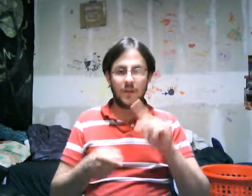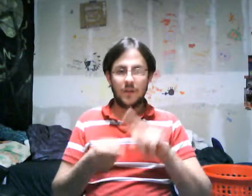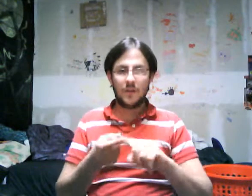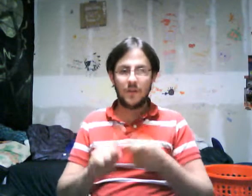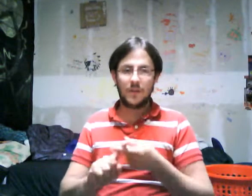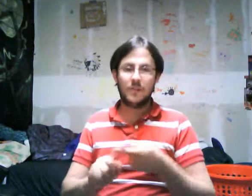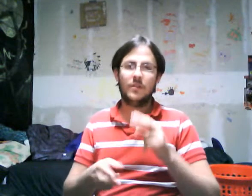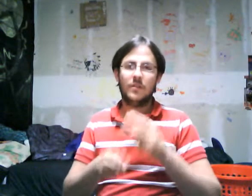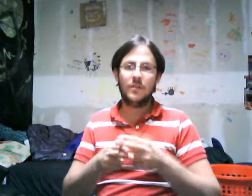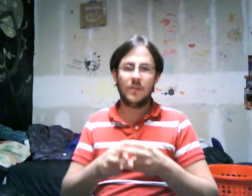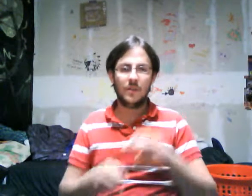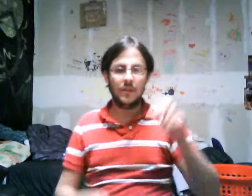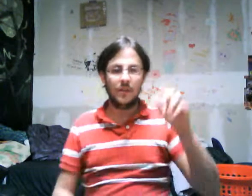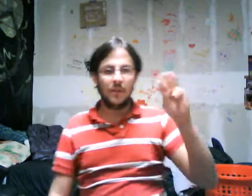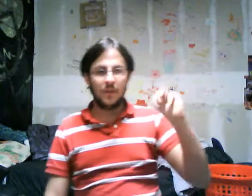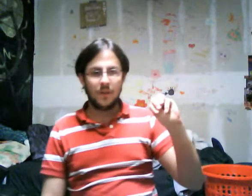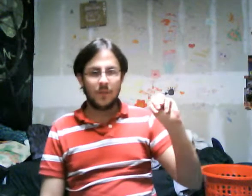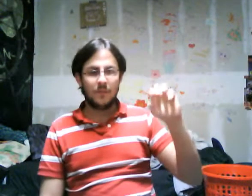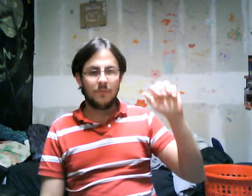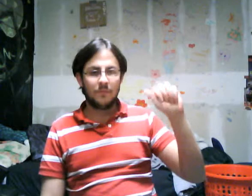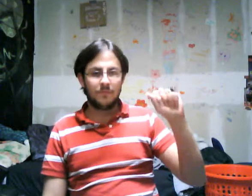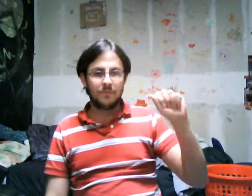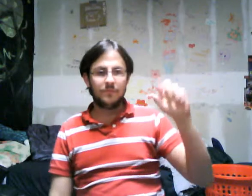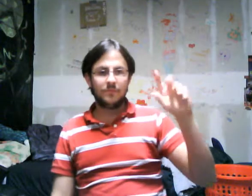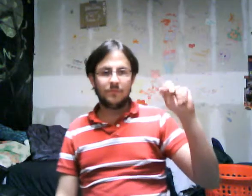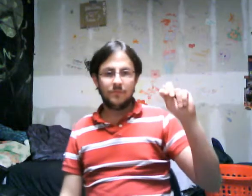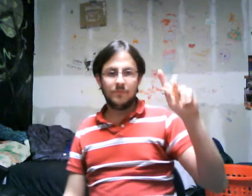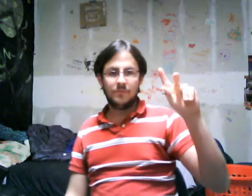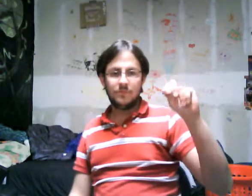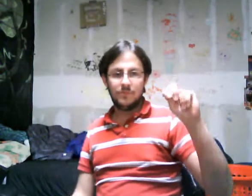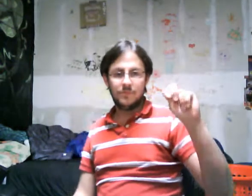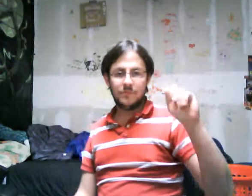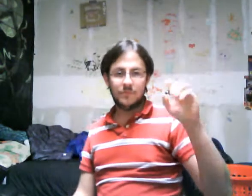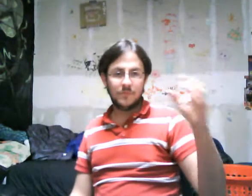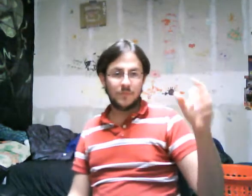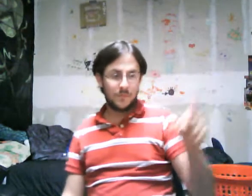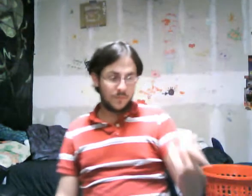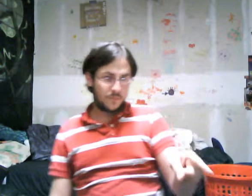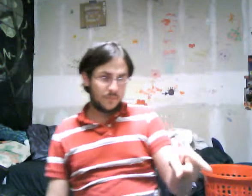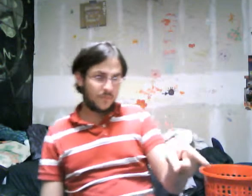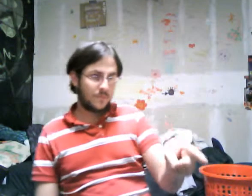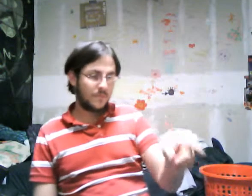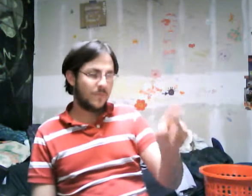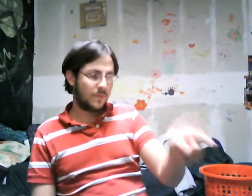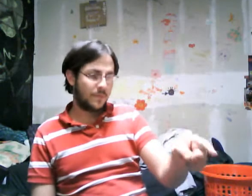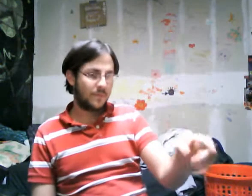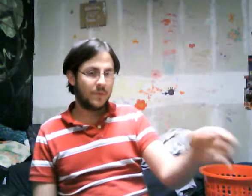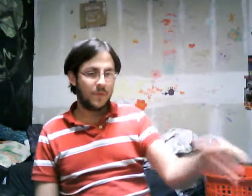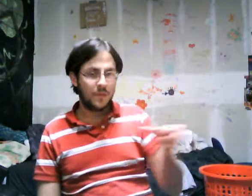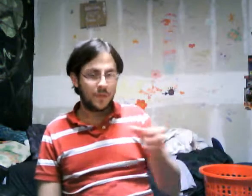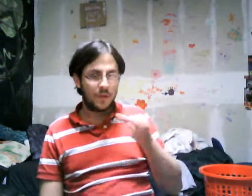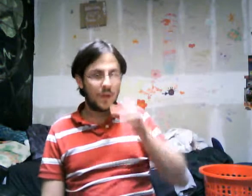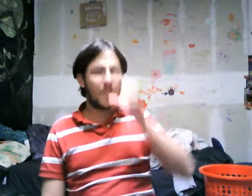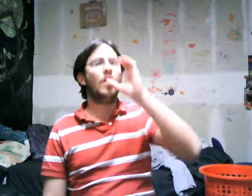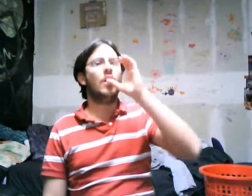they have to turn around, and they've got their cars fixed, and I'm not too sure that their cars don't have so much to do without good airing, they don't, obviously,